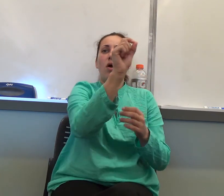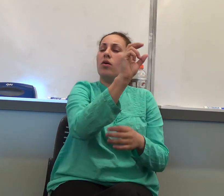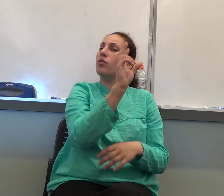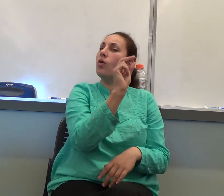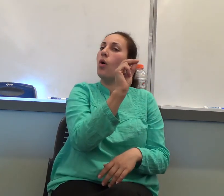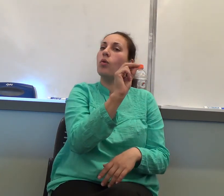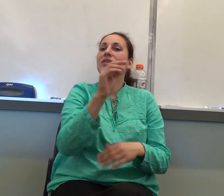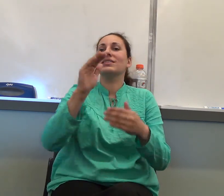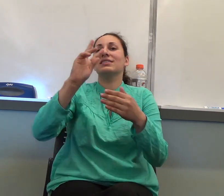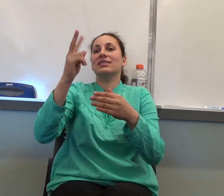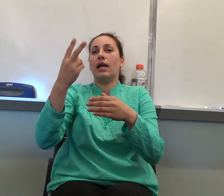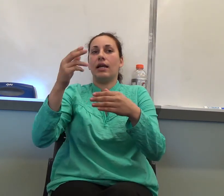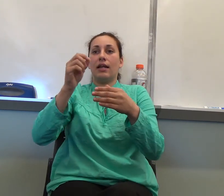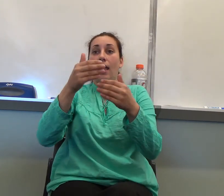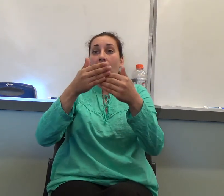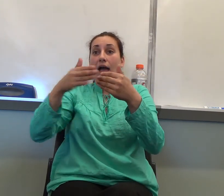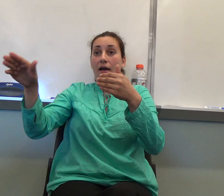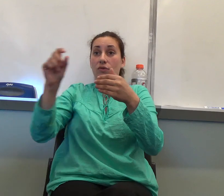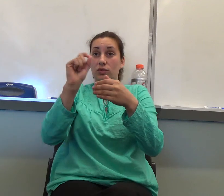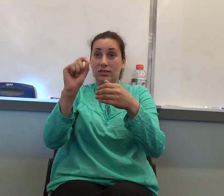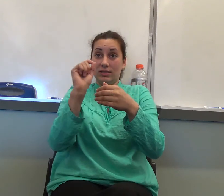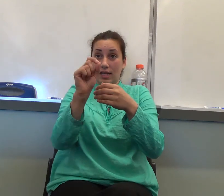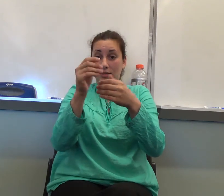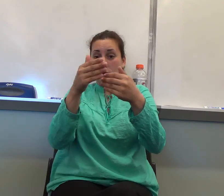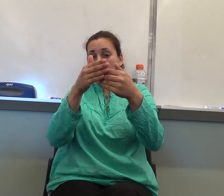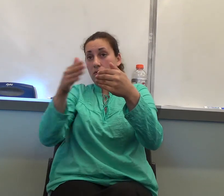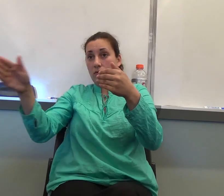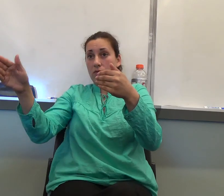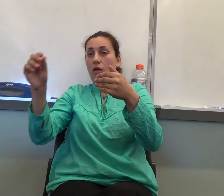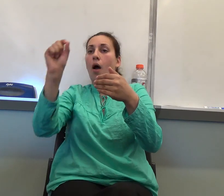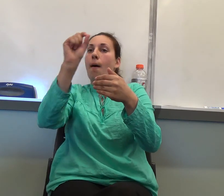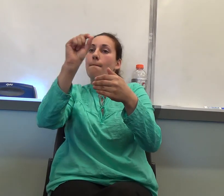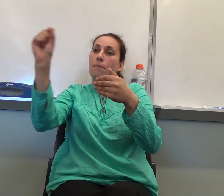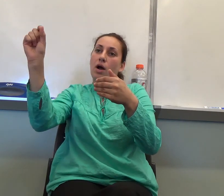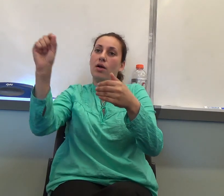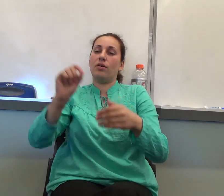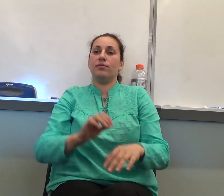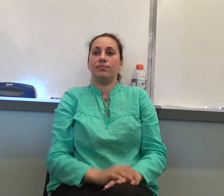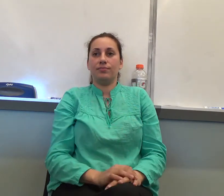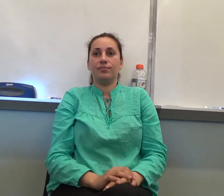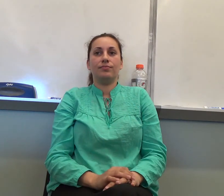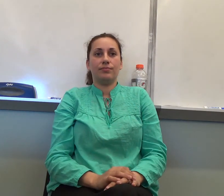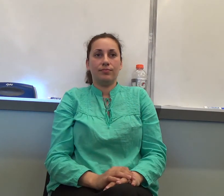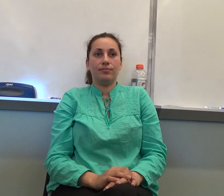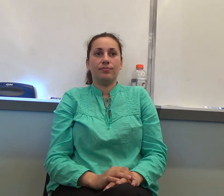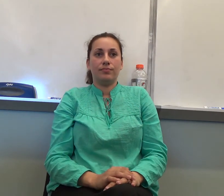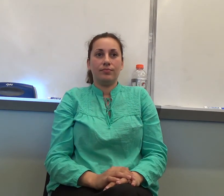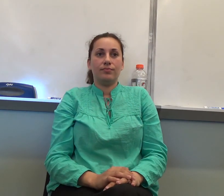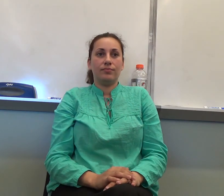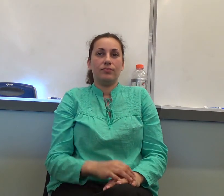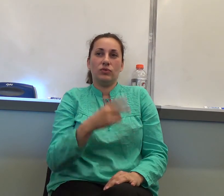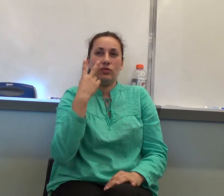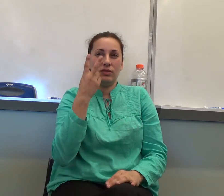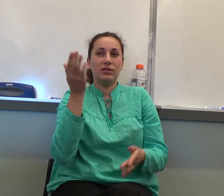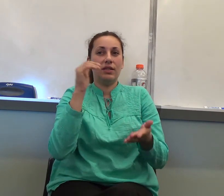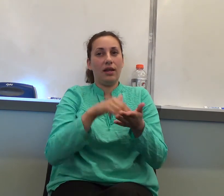part of the fraction. This is the fractional part of a decimal. That's what repeats before 5.